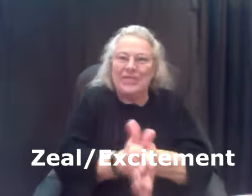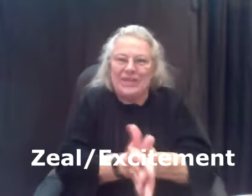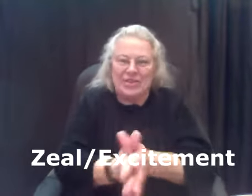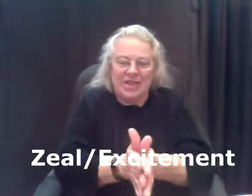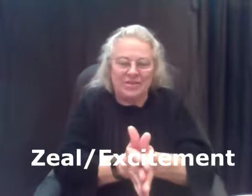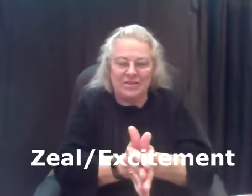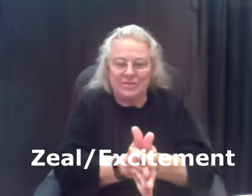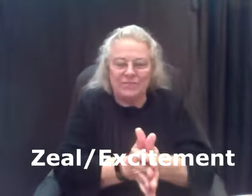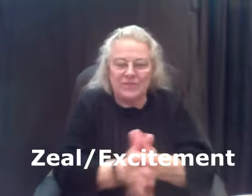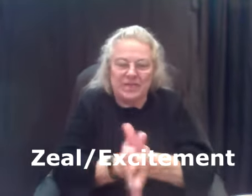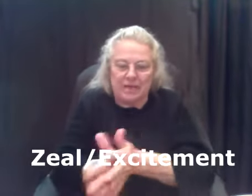energy. Zeal.